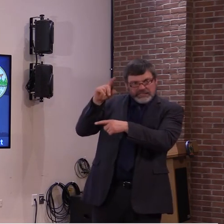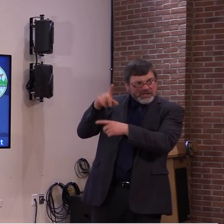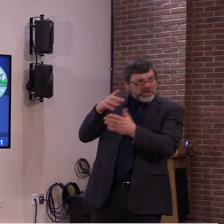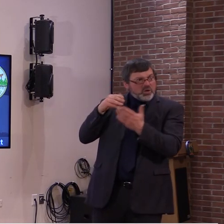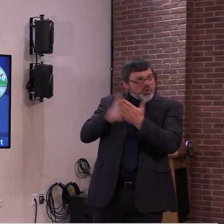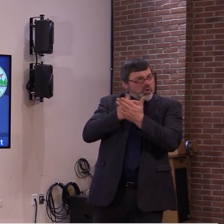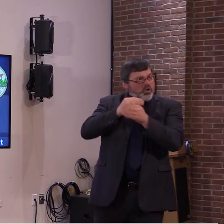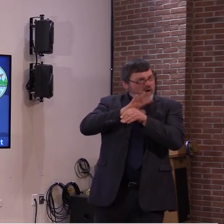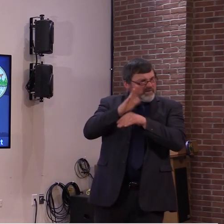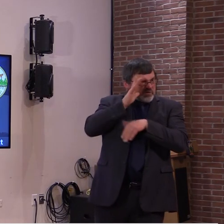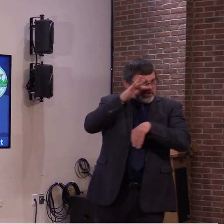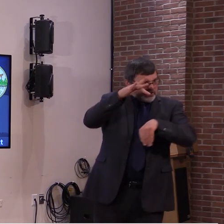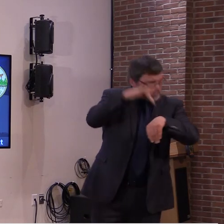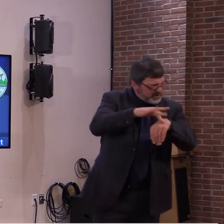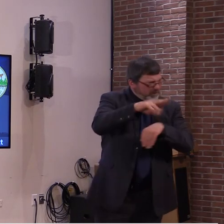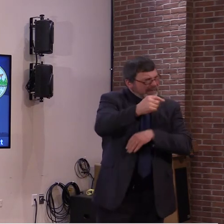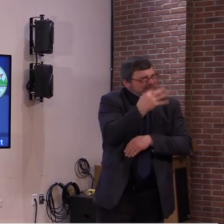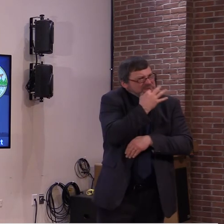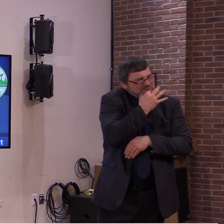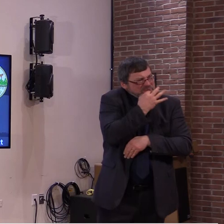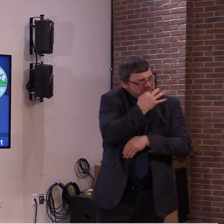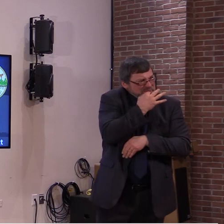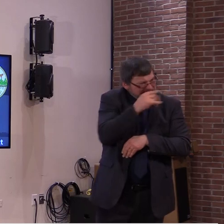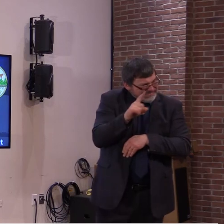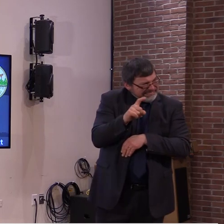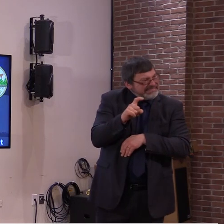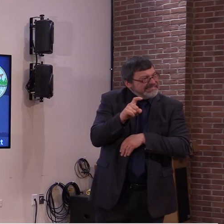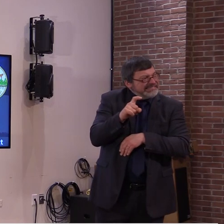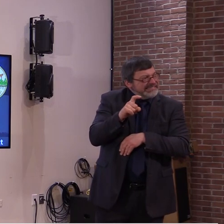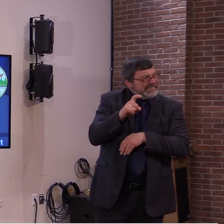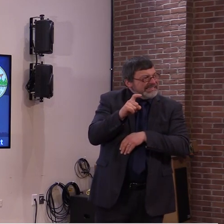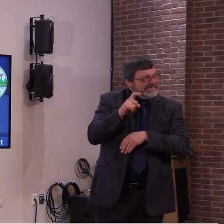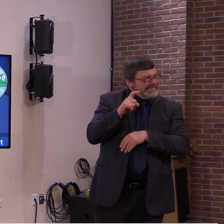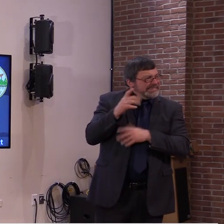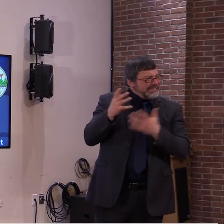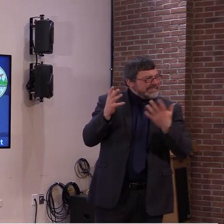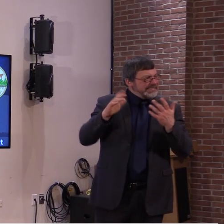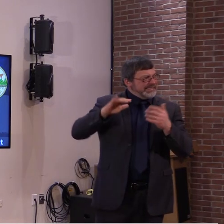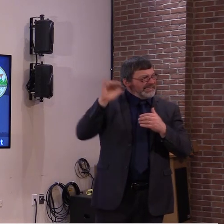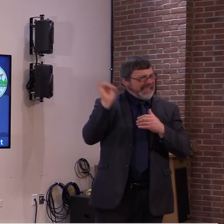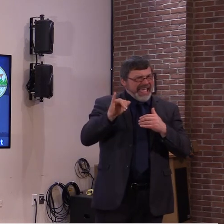it seems to spread a lot easier through youthful people